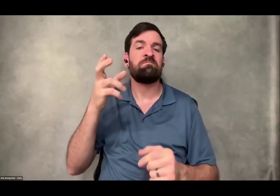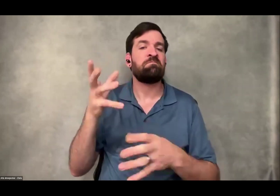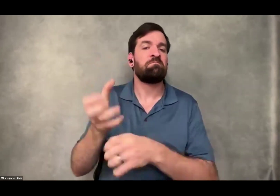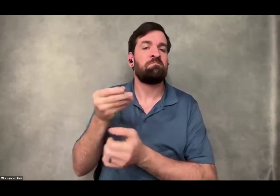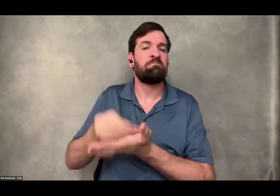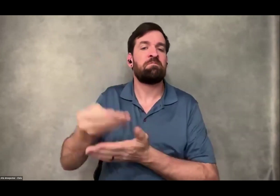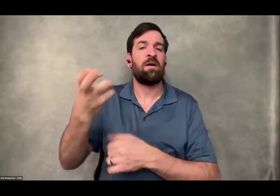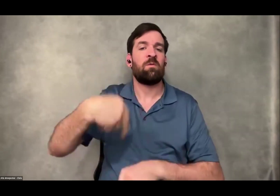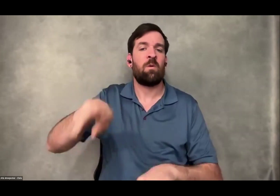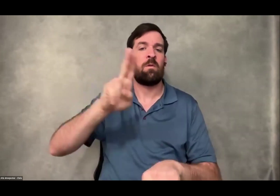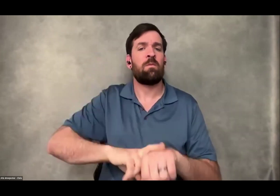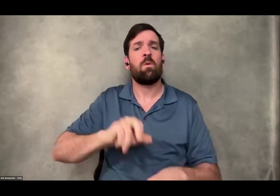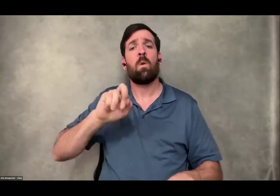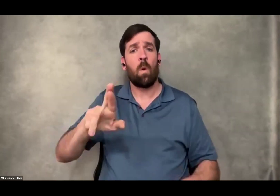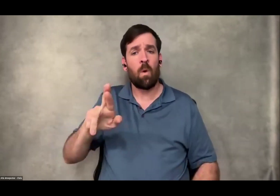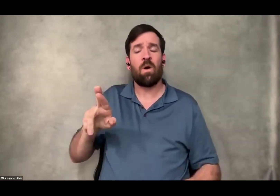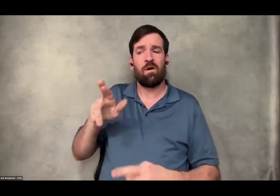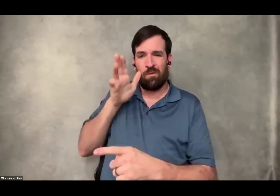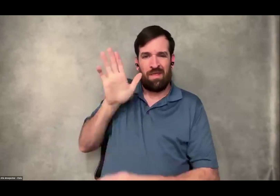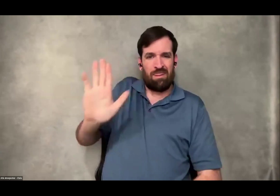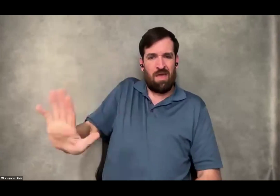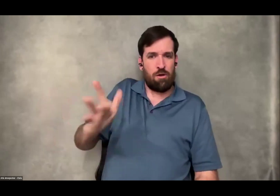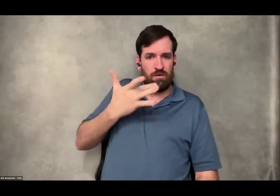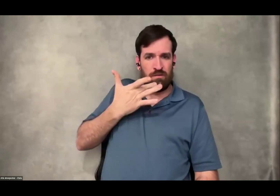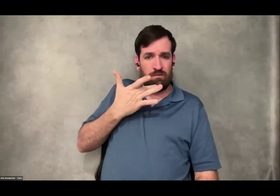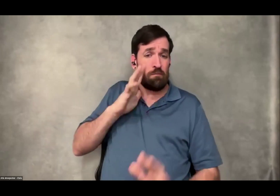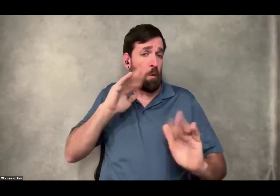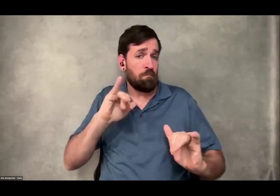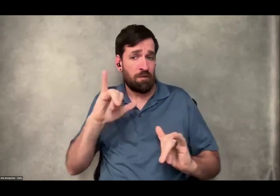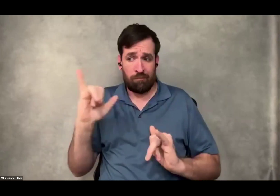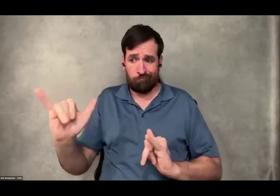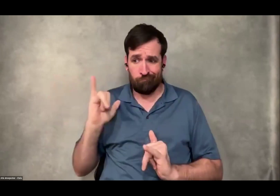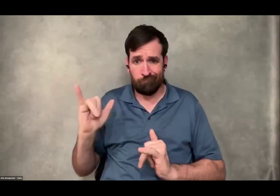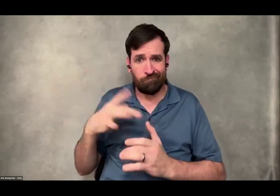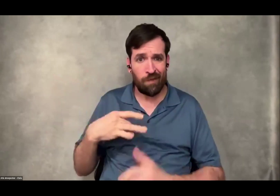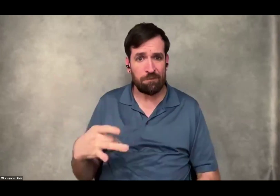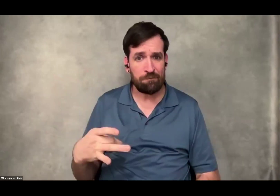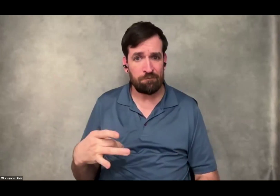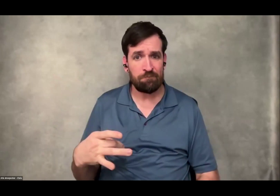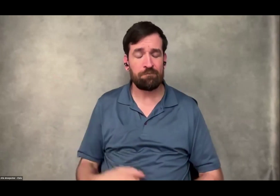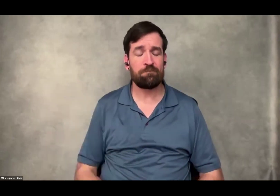it'll be something akin to what they like in the hopes that you like it as well.